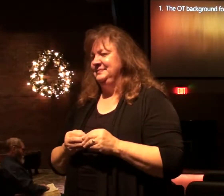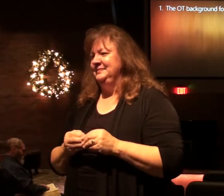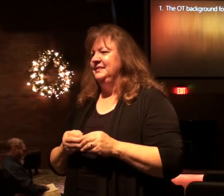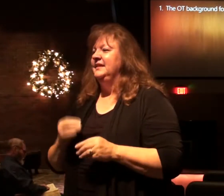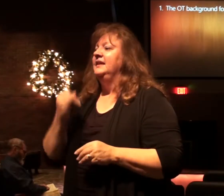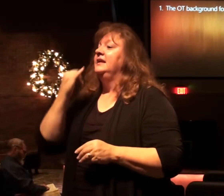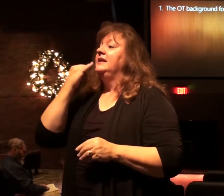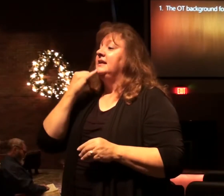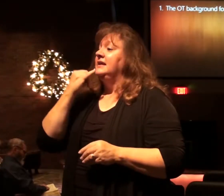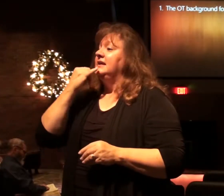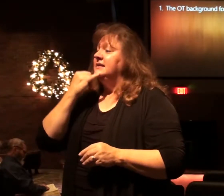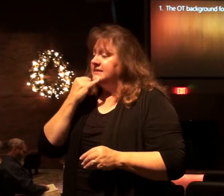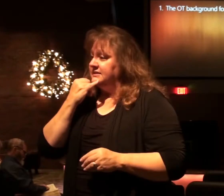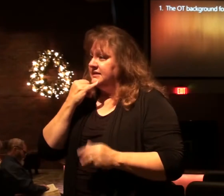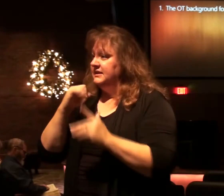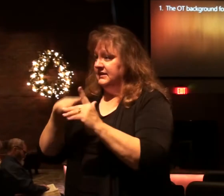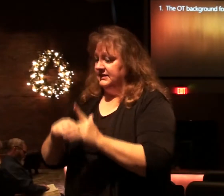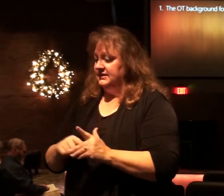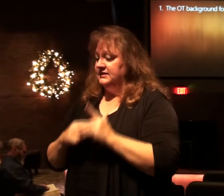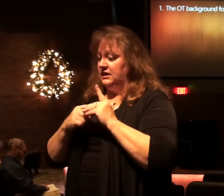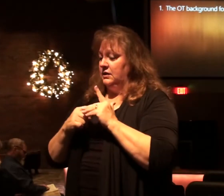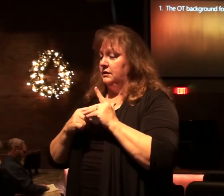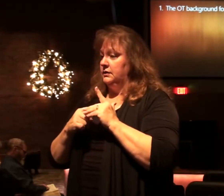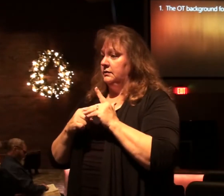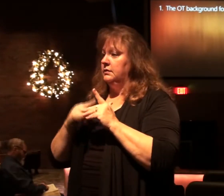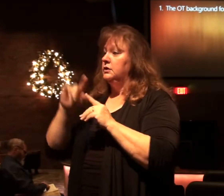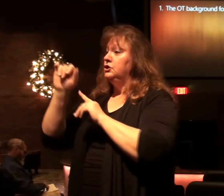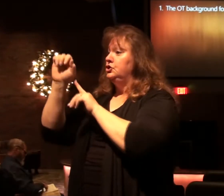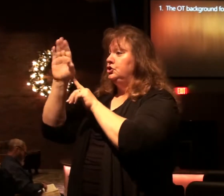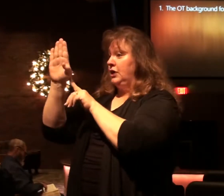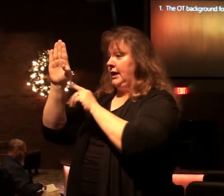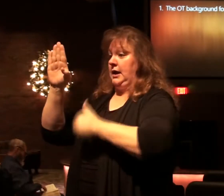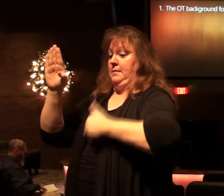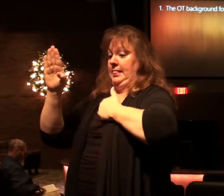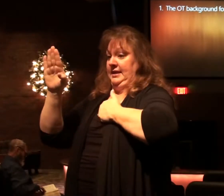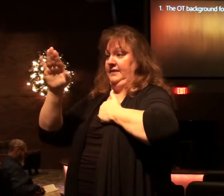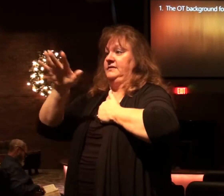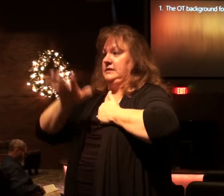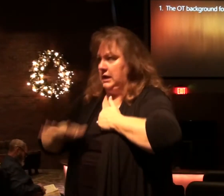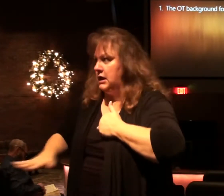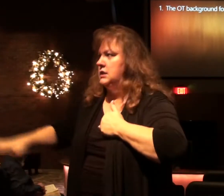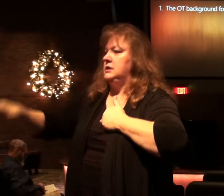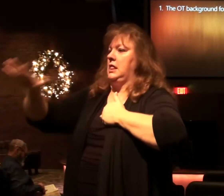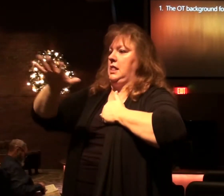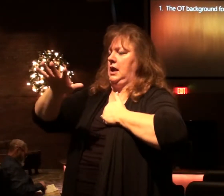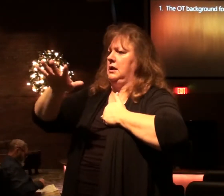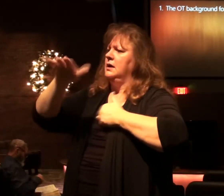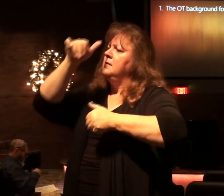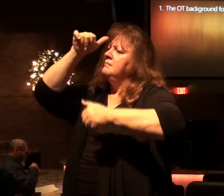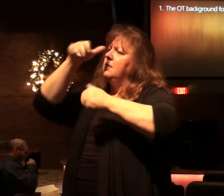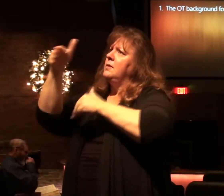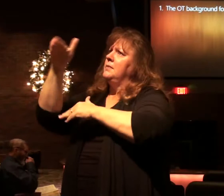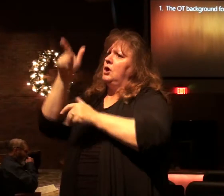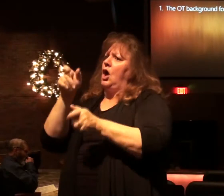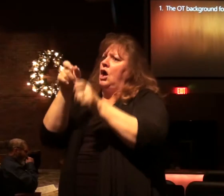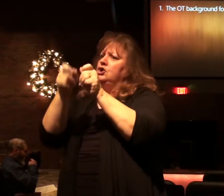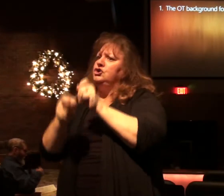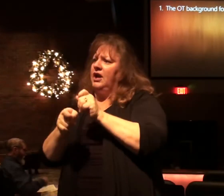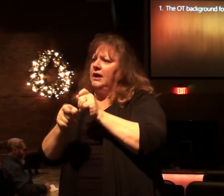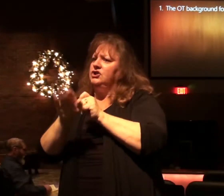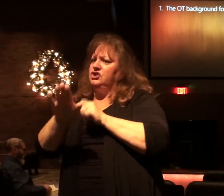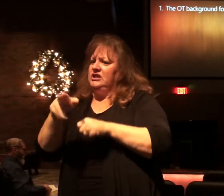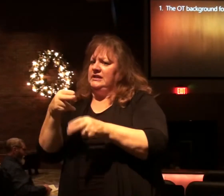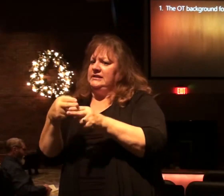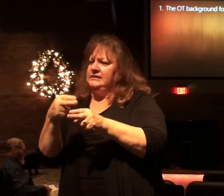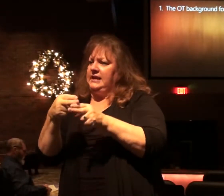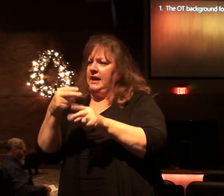Now Israel. Now we started out in verse 1. Jacob lived in the land. But remember, God changed Jacob's name